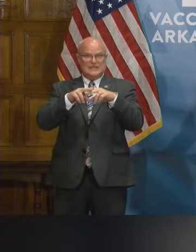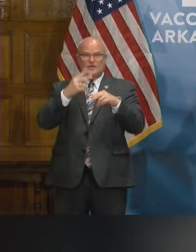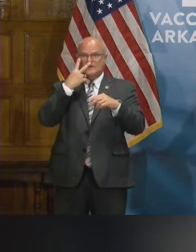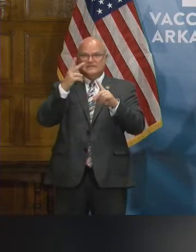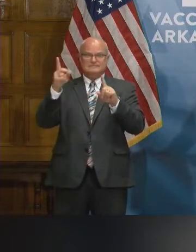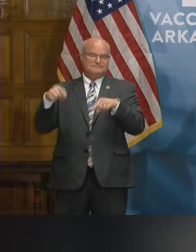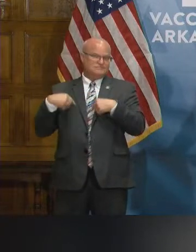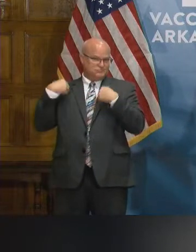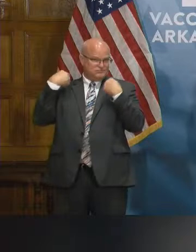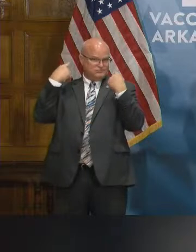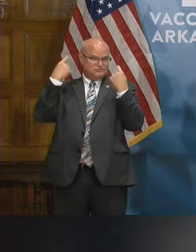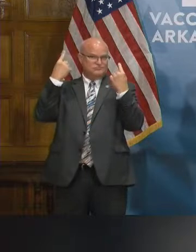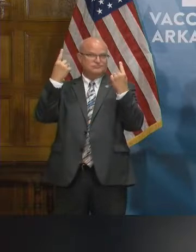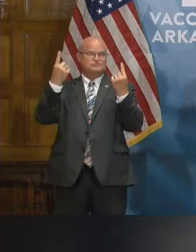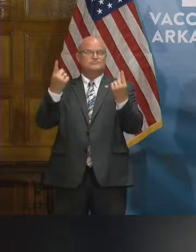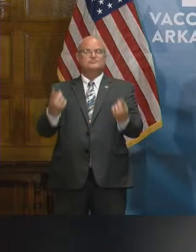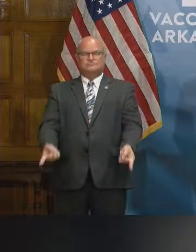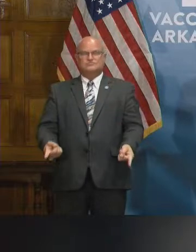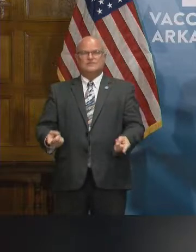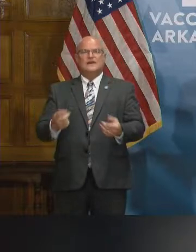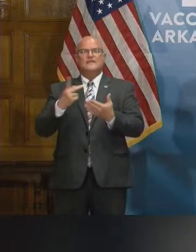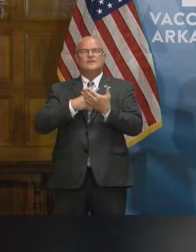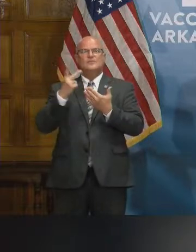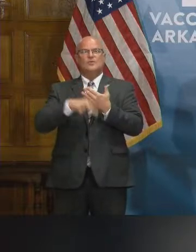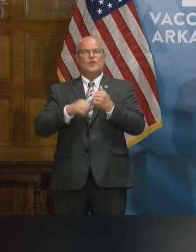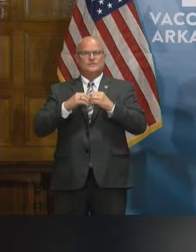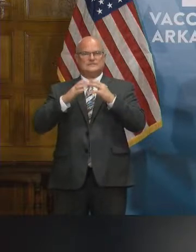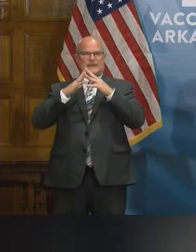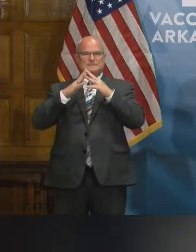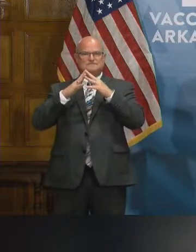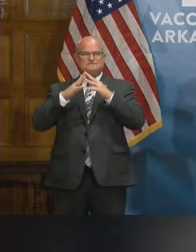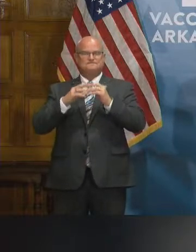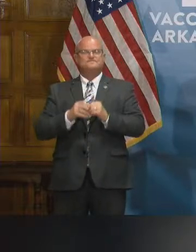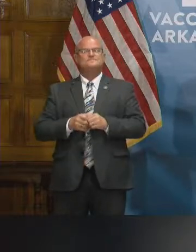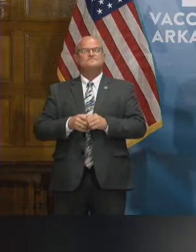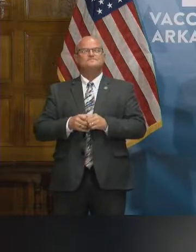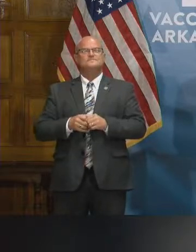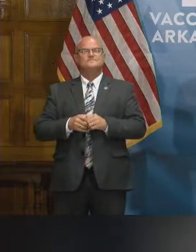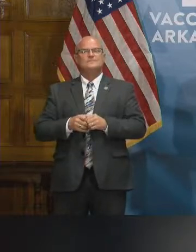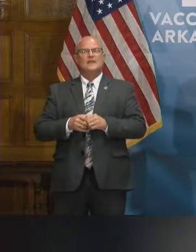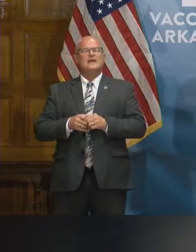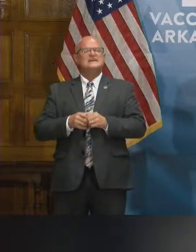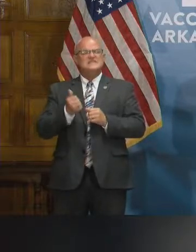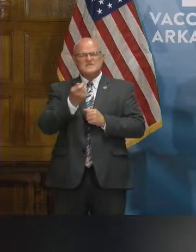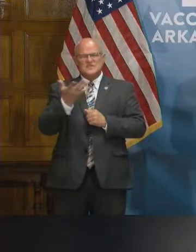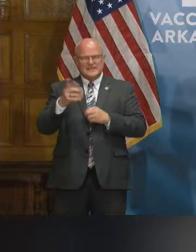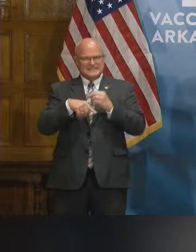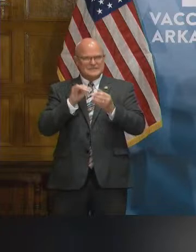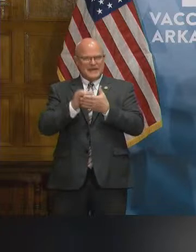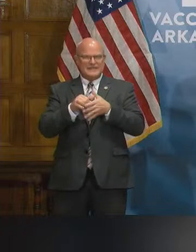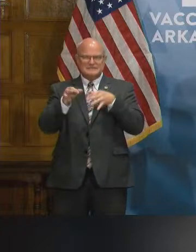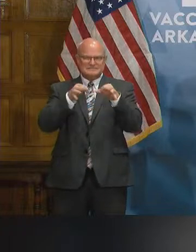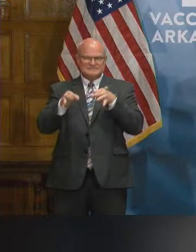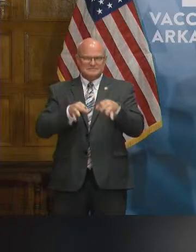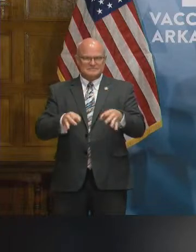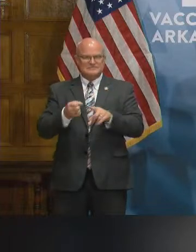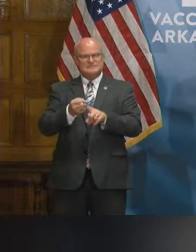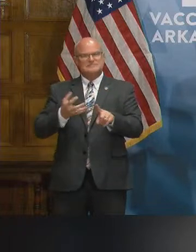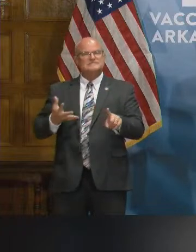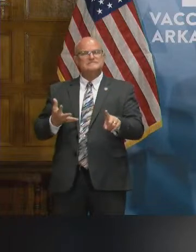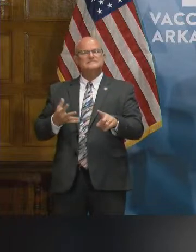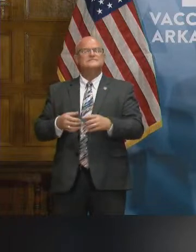we've seen since the program began. And just a couple of details on it. We